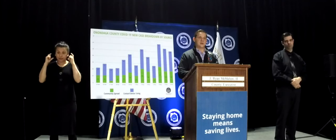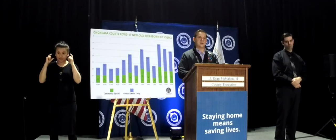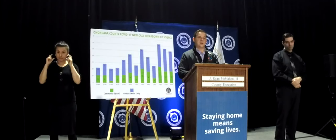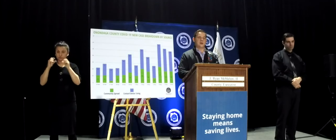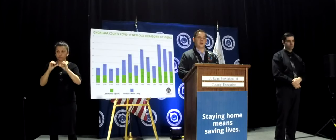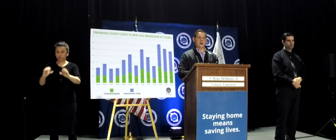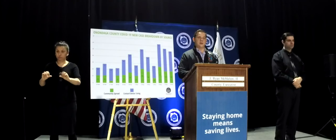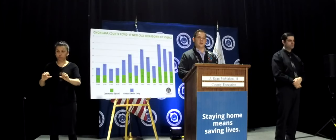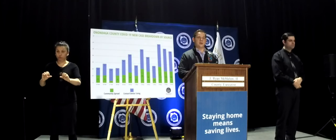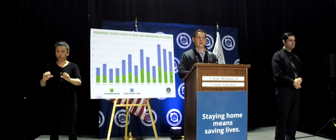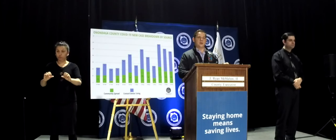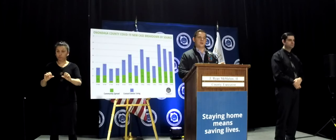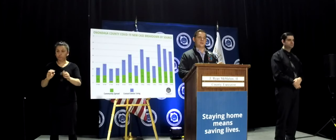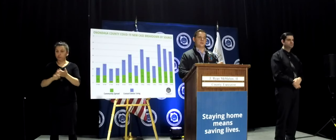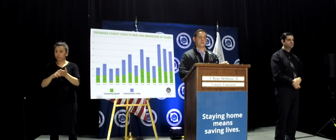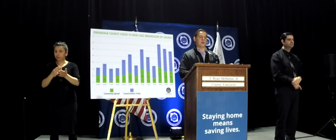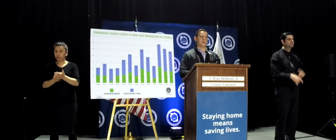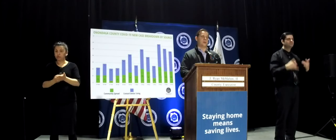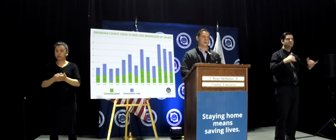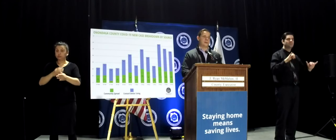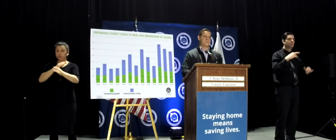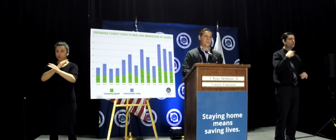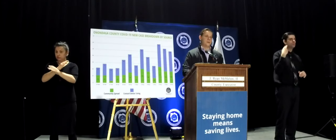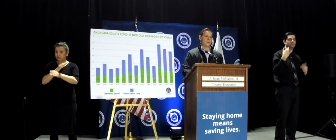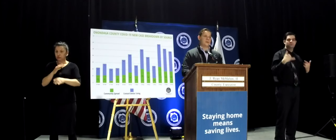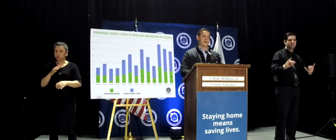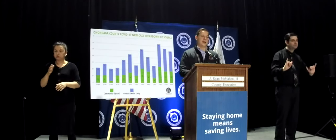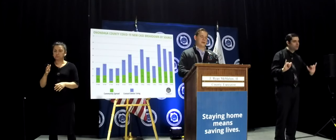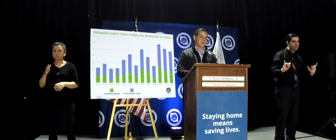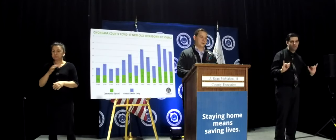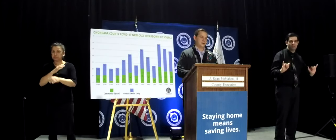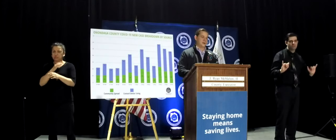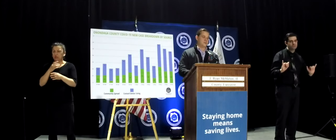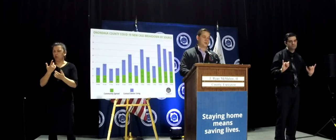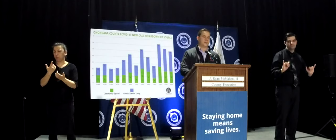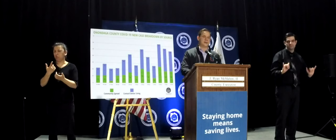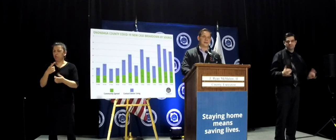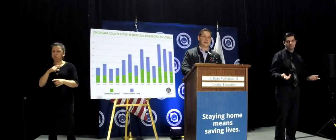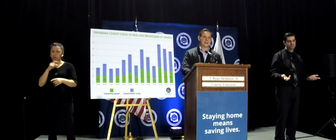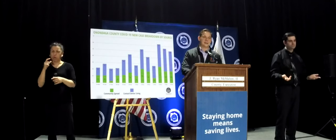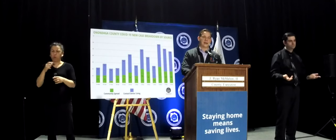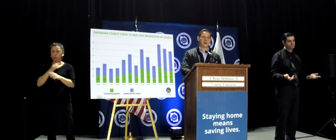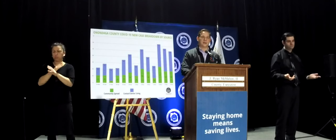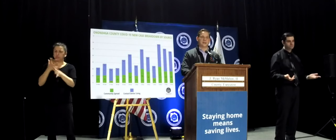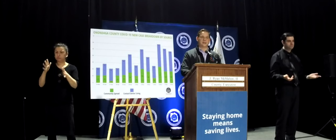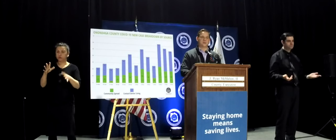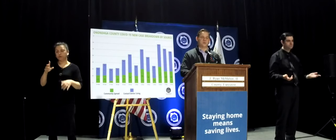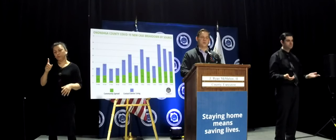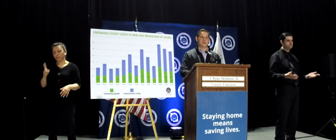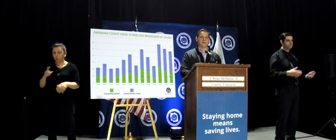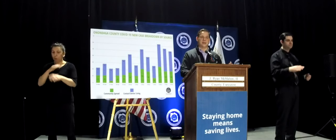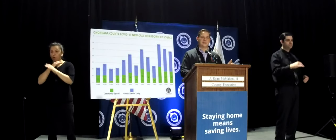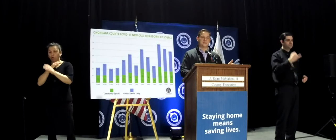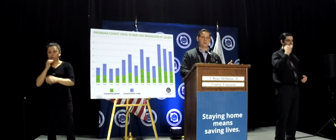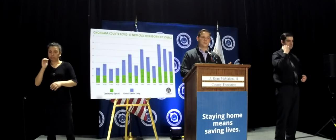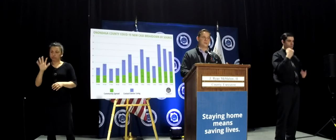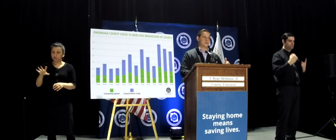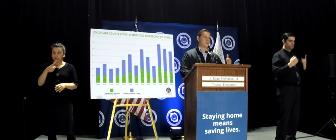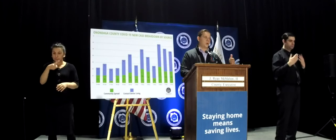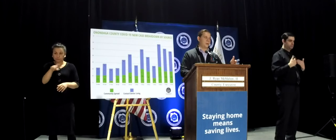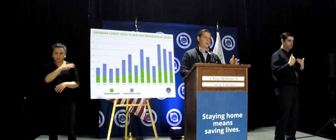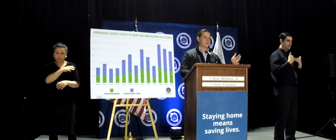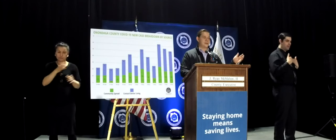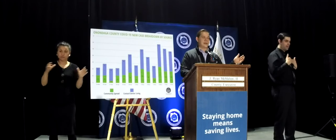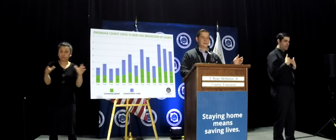risk. You're increasing probability that if somebody is carrying this, whether it's light symptoms,